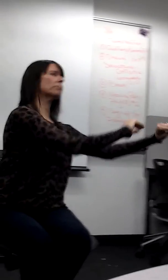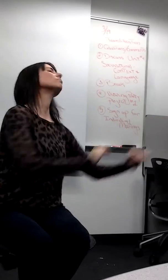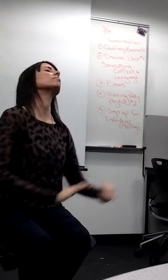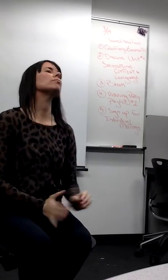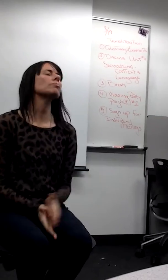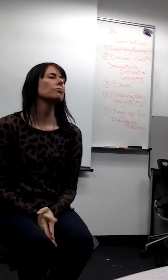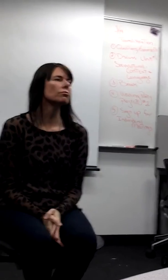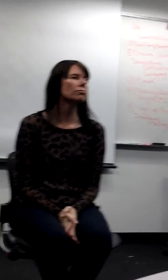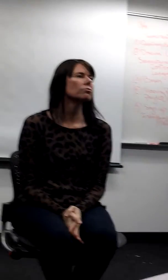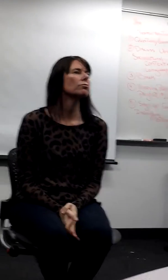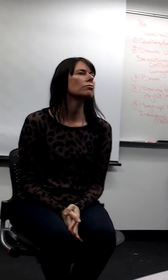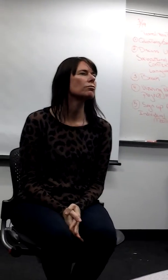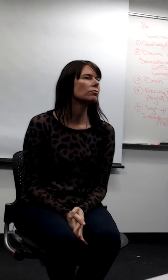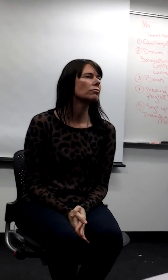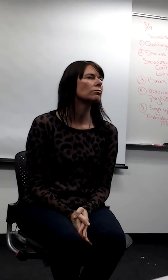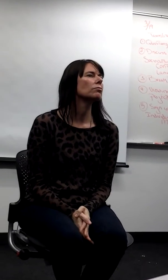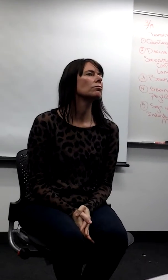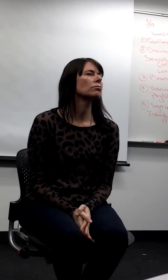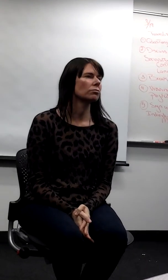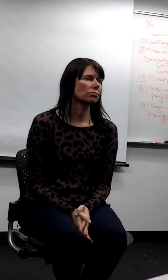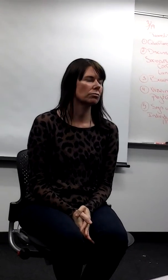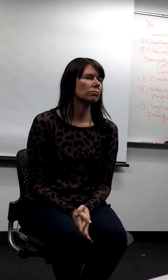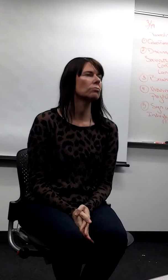Around 3rd, 4th grade, we moved again to Colorado.